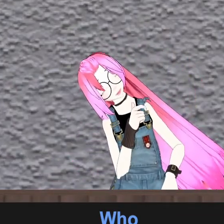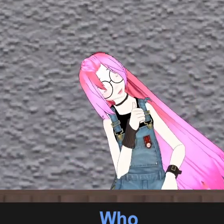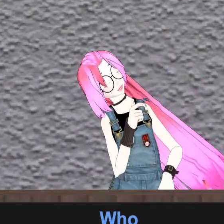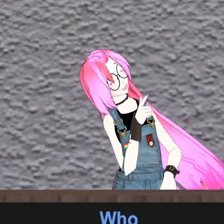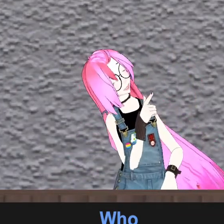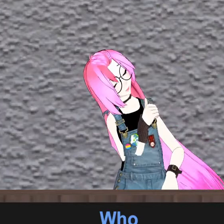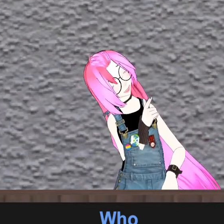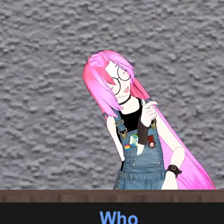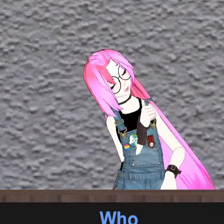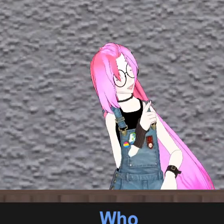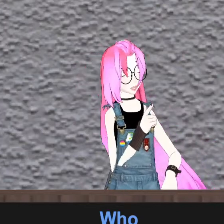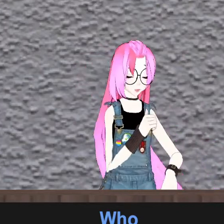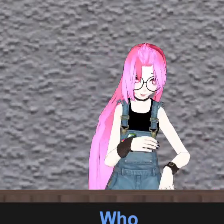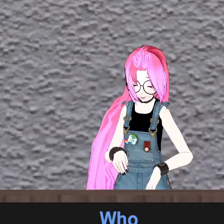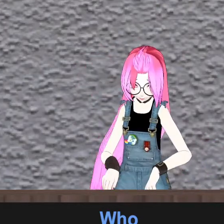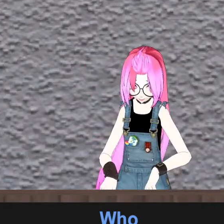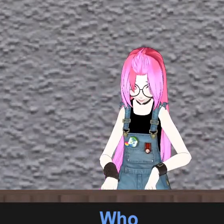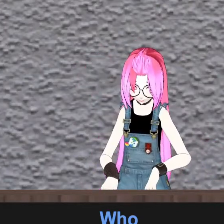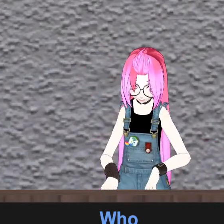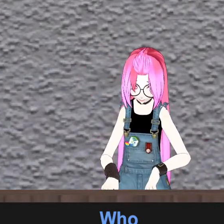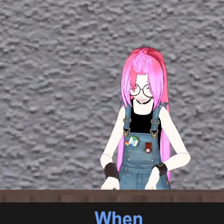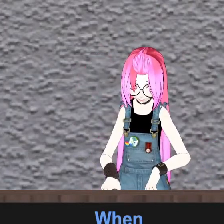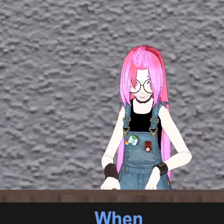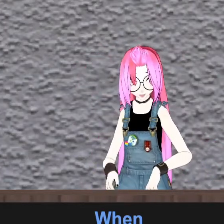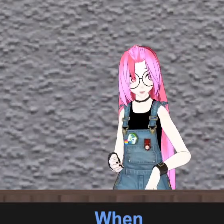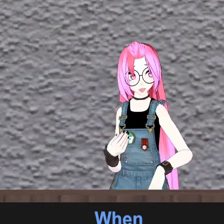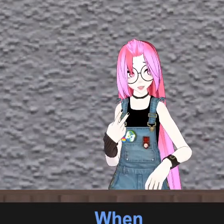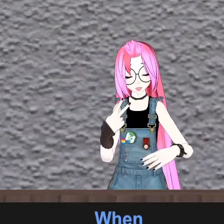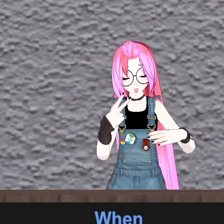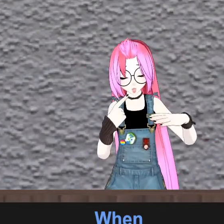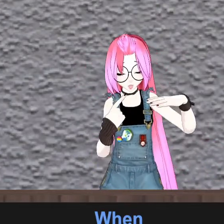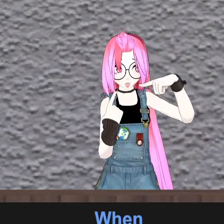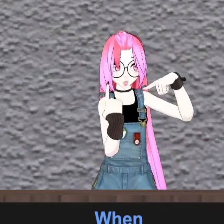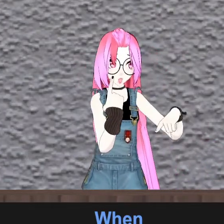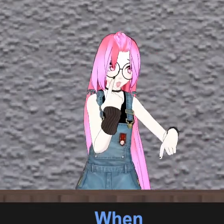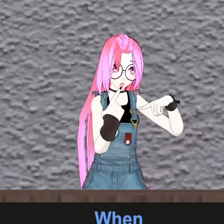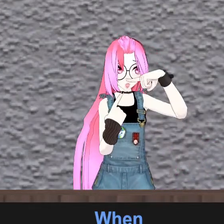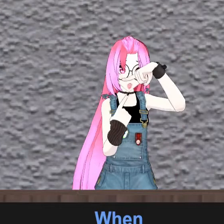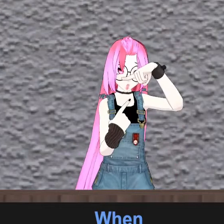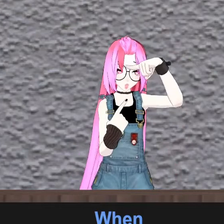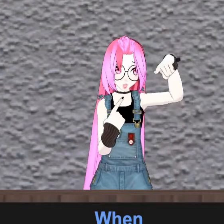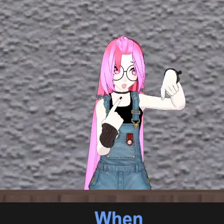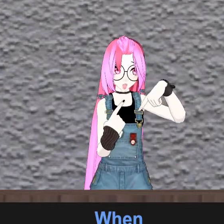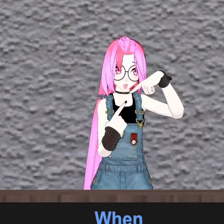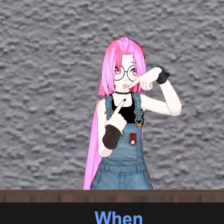Huh? What? Who? The next one is when. So this is either going to be upwards, like